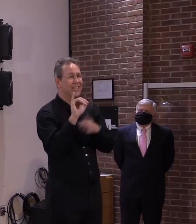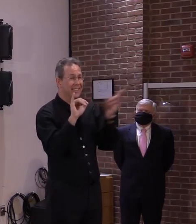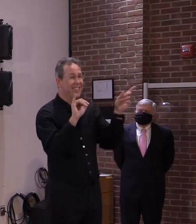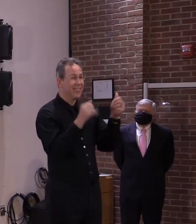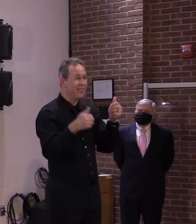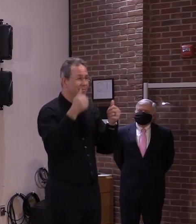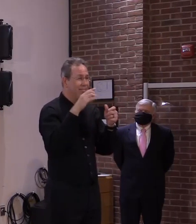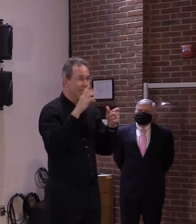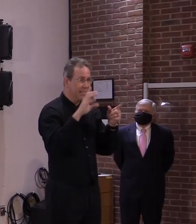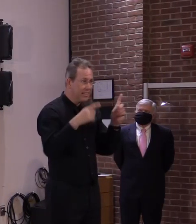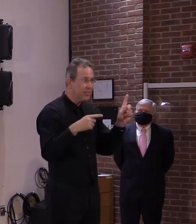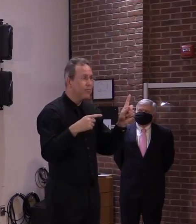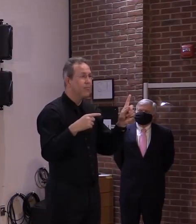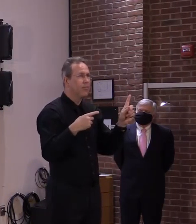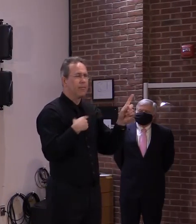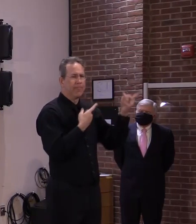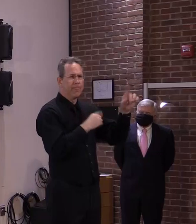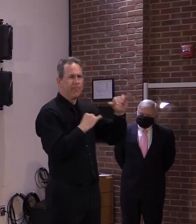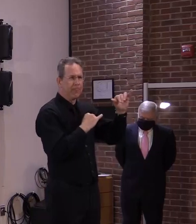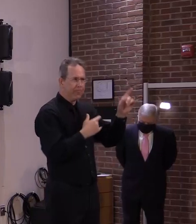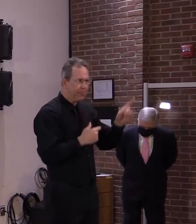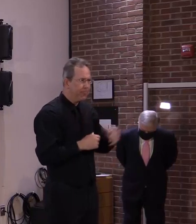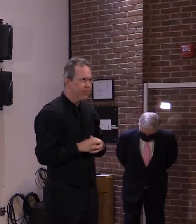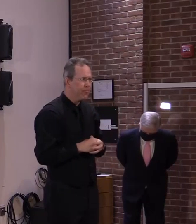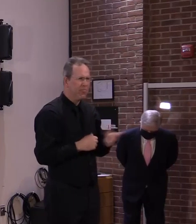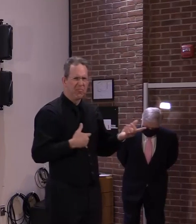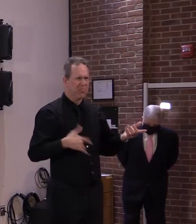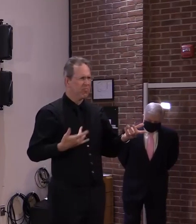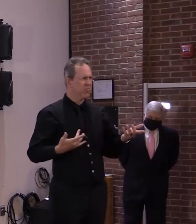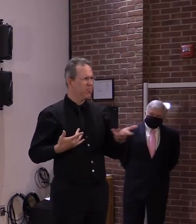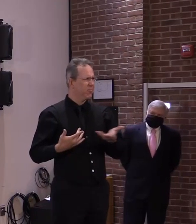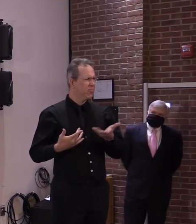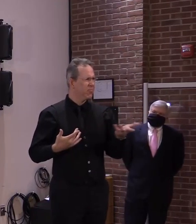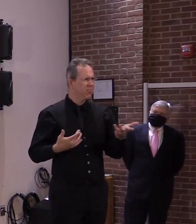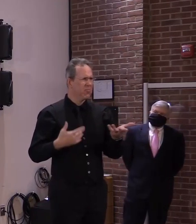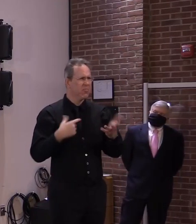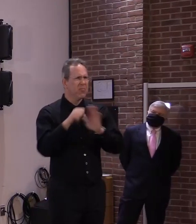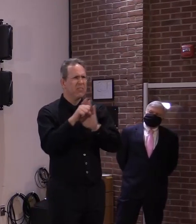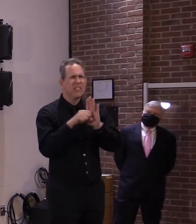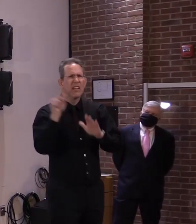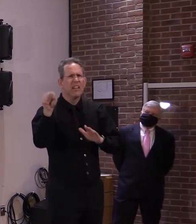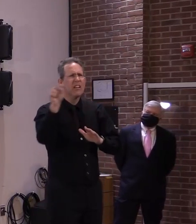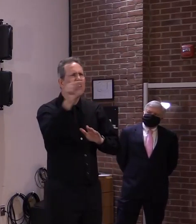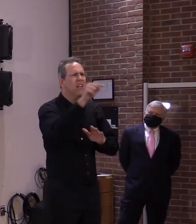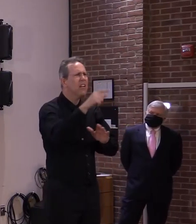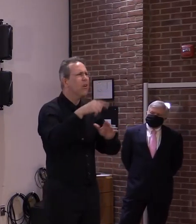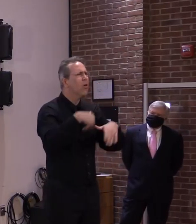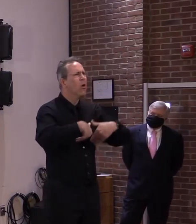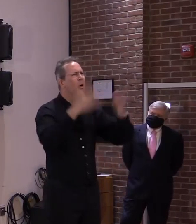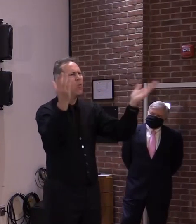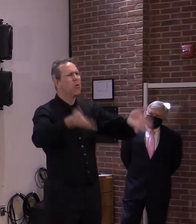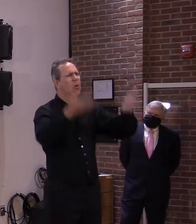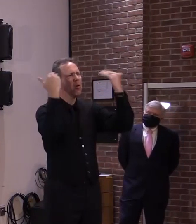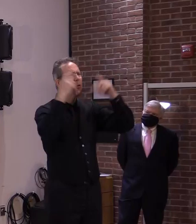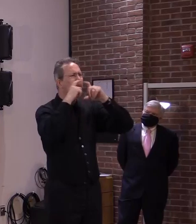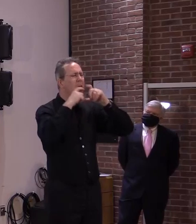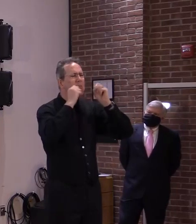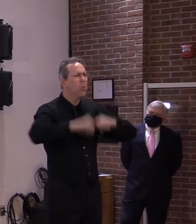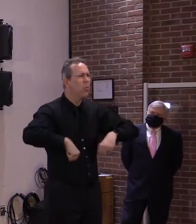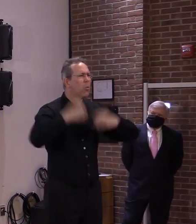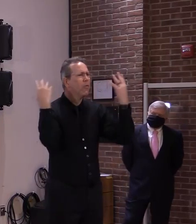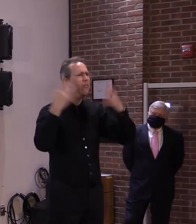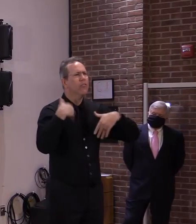non-targeted way, but pointing at states that basically just said it's time to reopen. And it was like night and day,